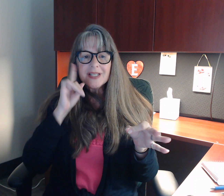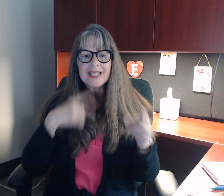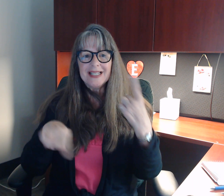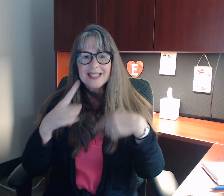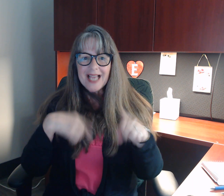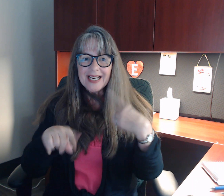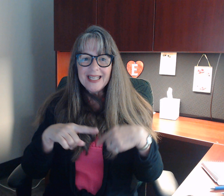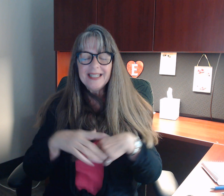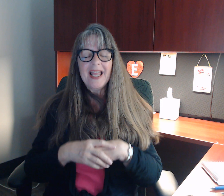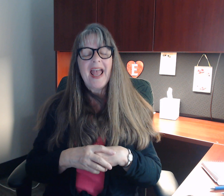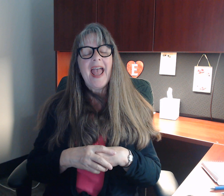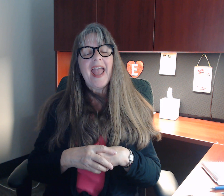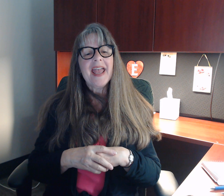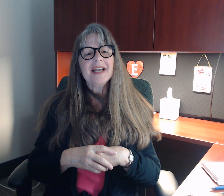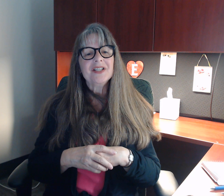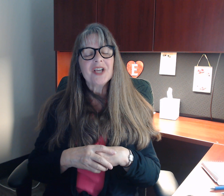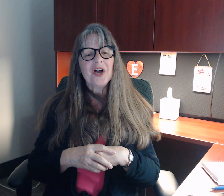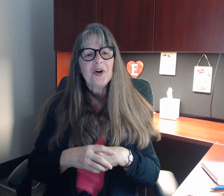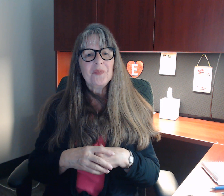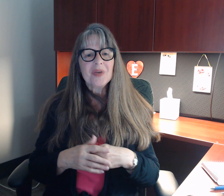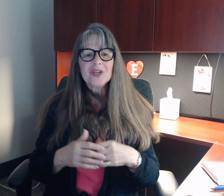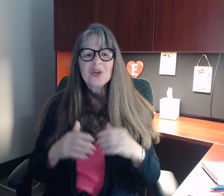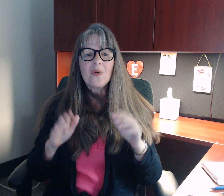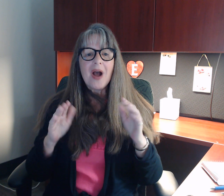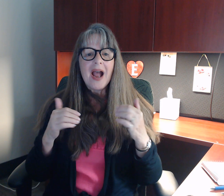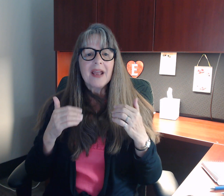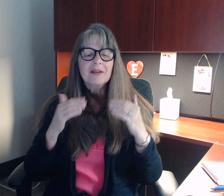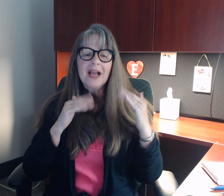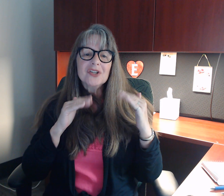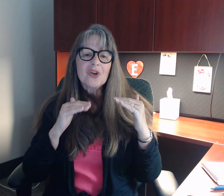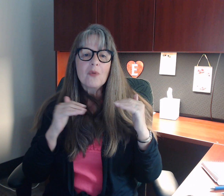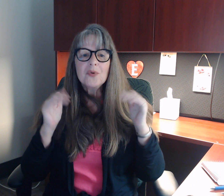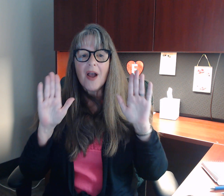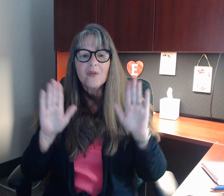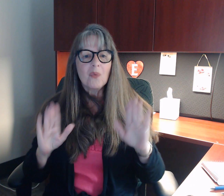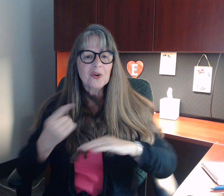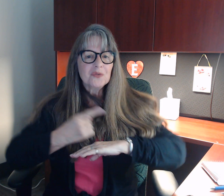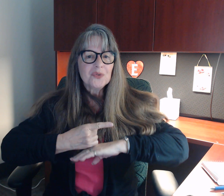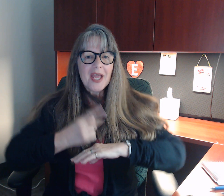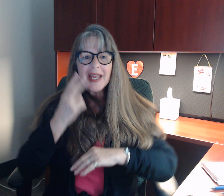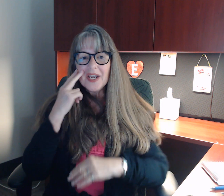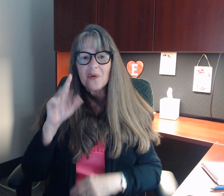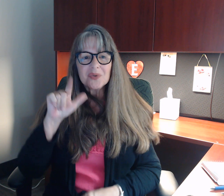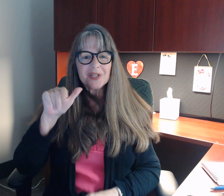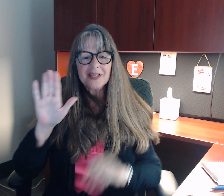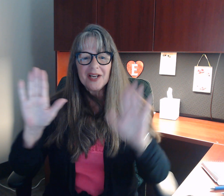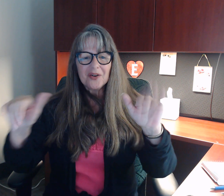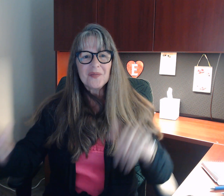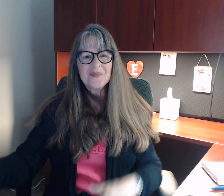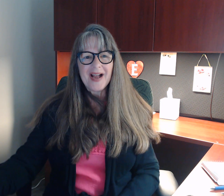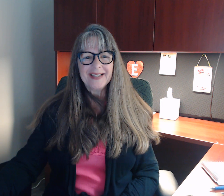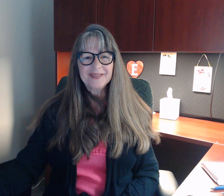and signing. And so I just hope you have a wonderful day, and I will see you later. Bye.